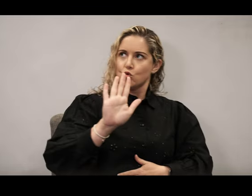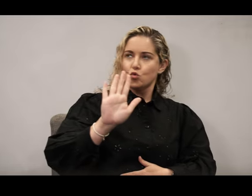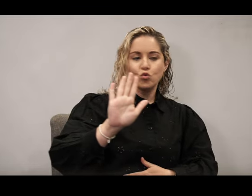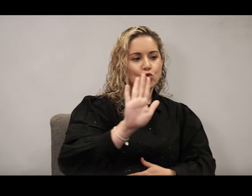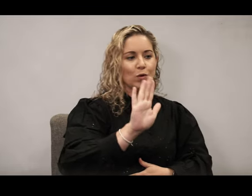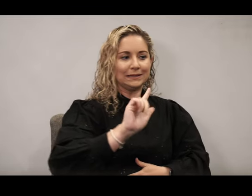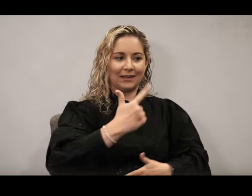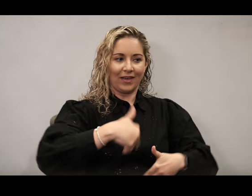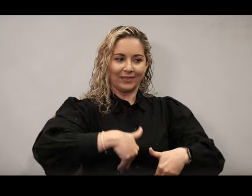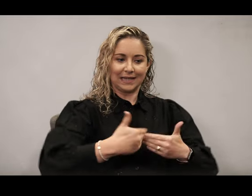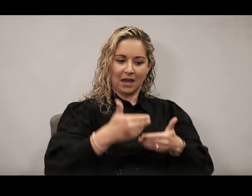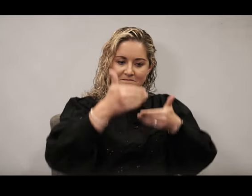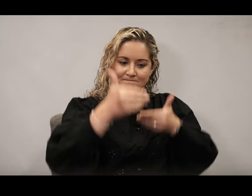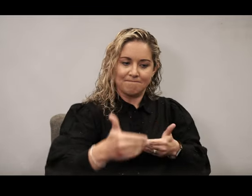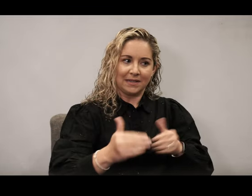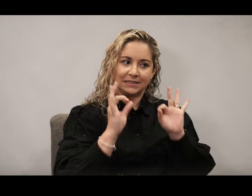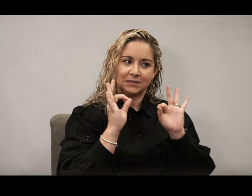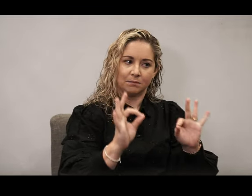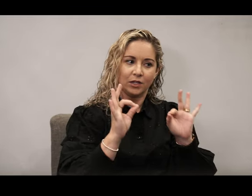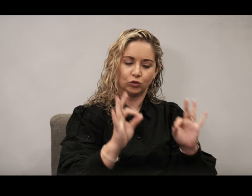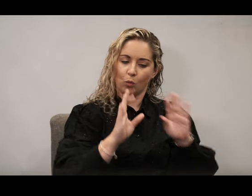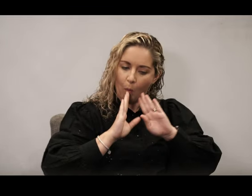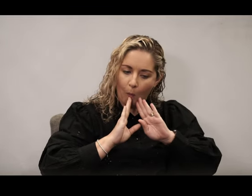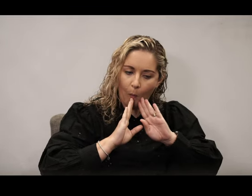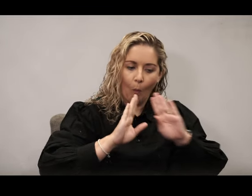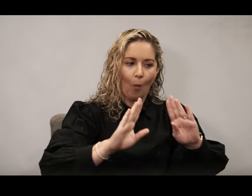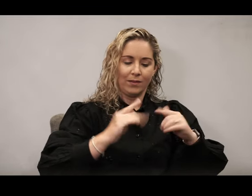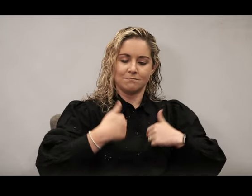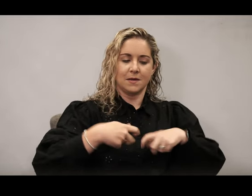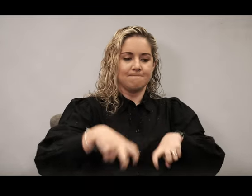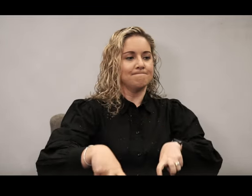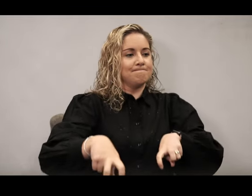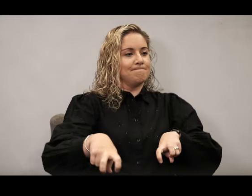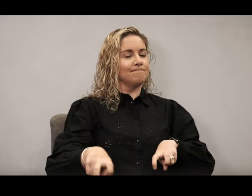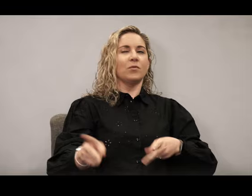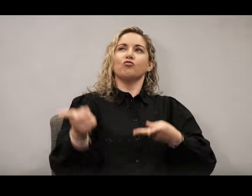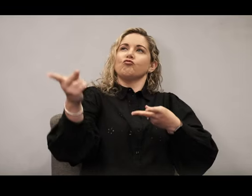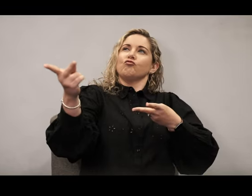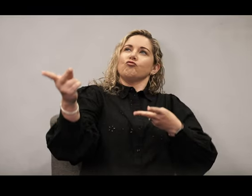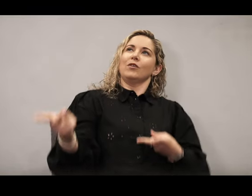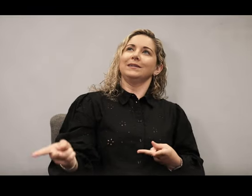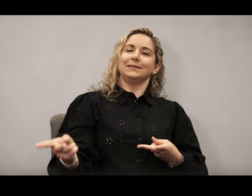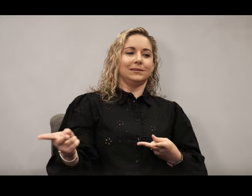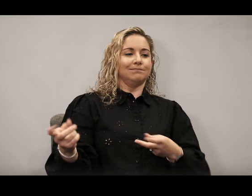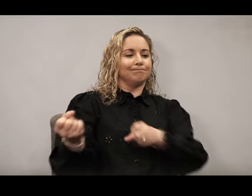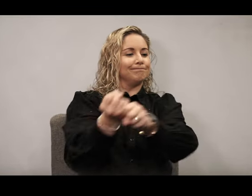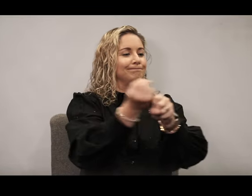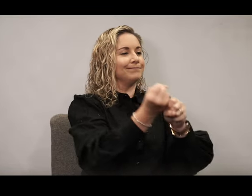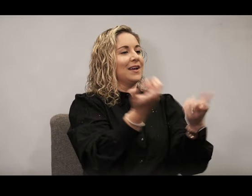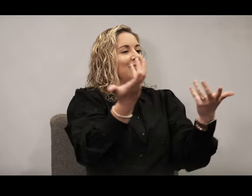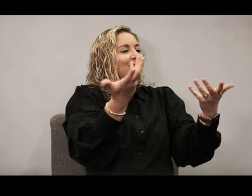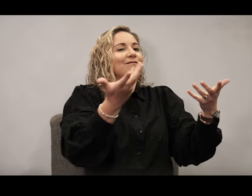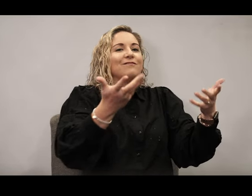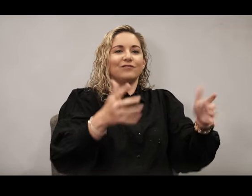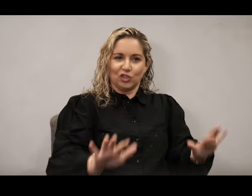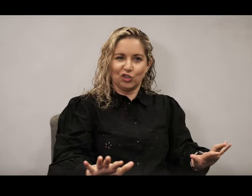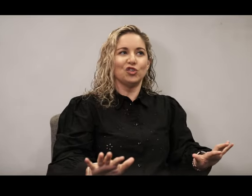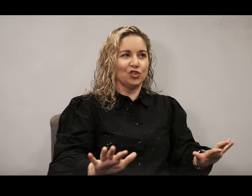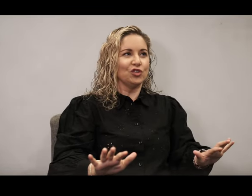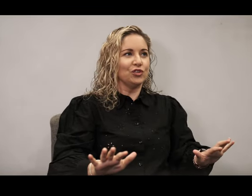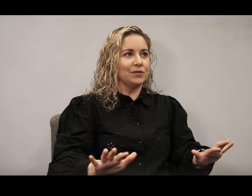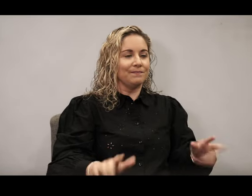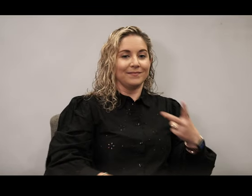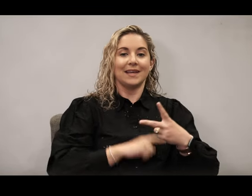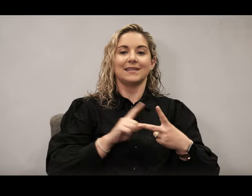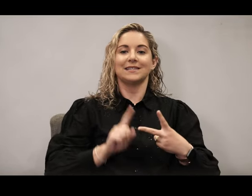holy, because on it he rested from all the work of creating that he had done. Our second reading today is from 2 Corinthians